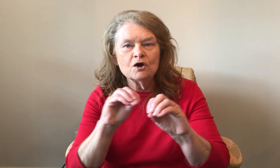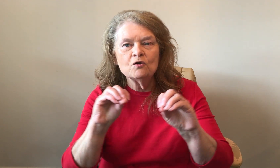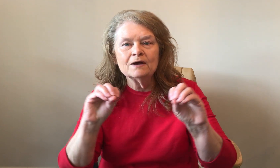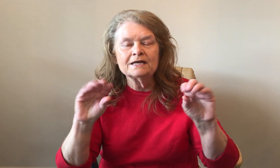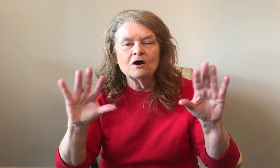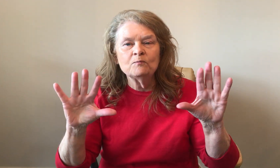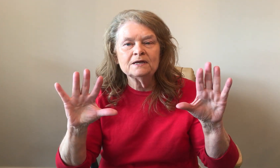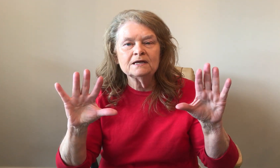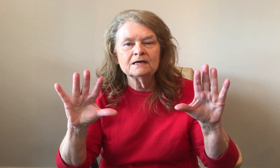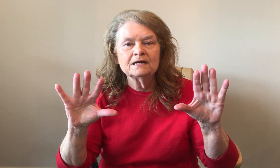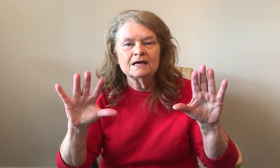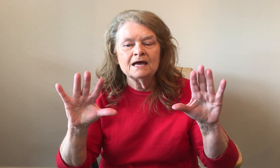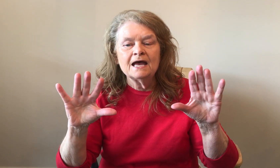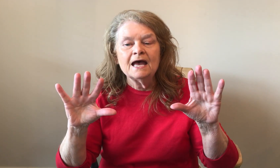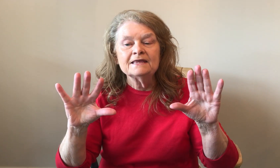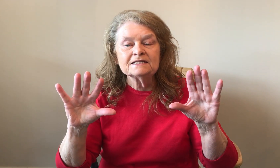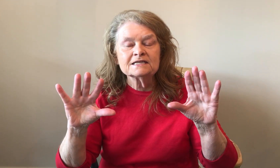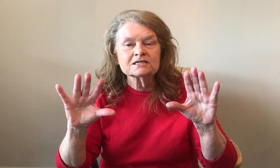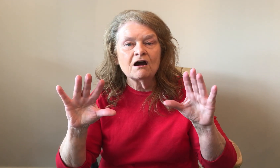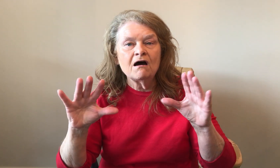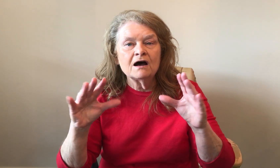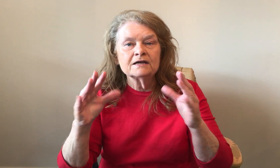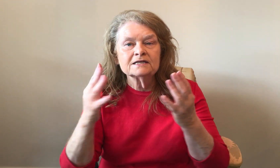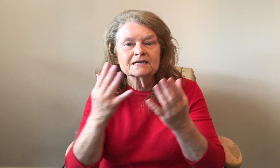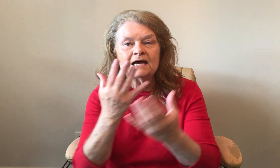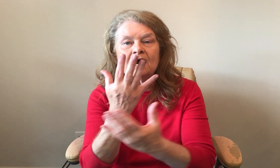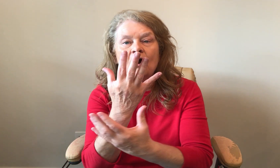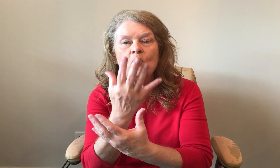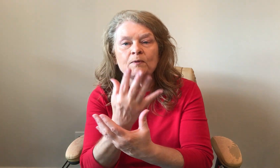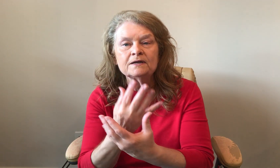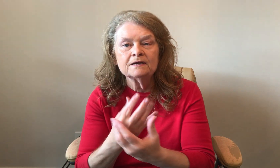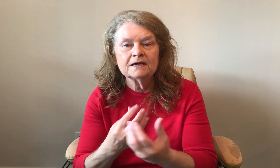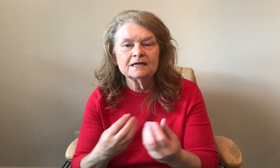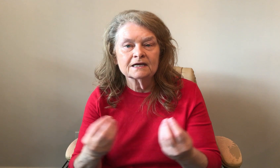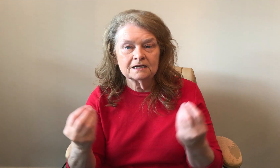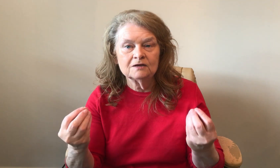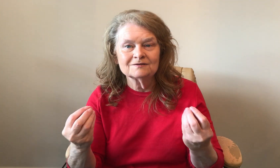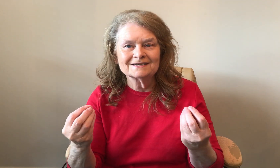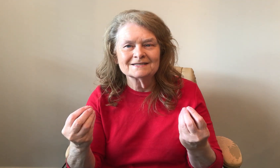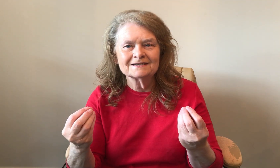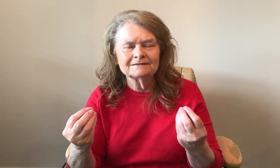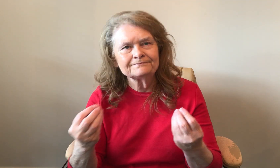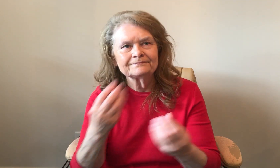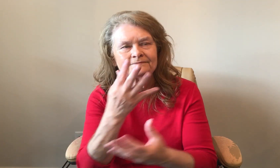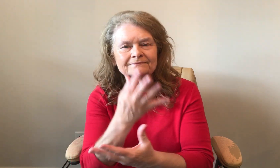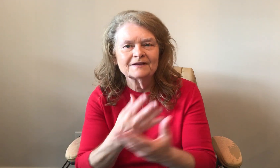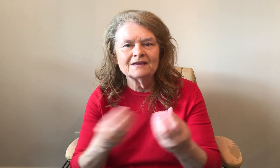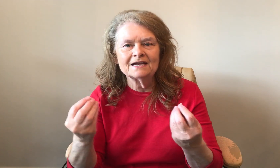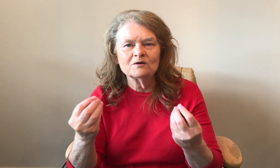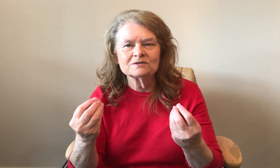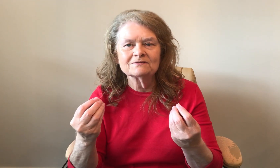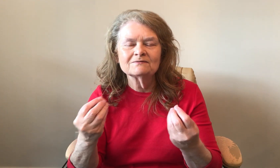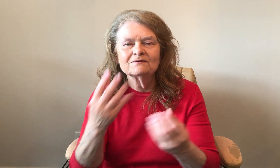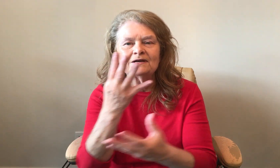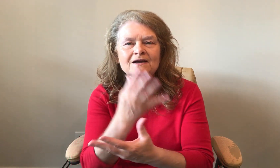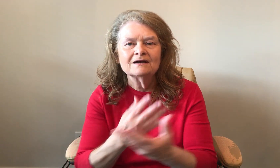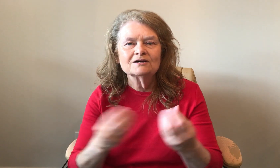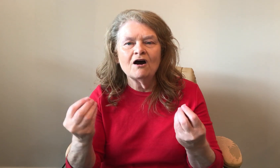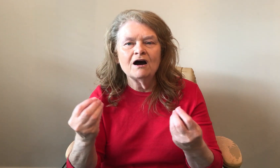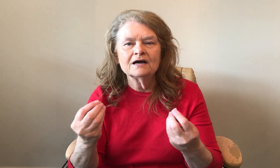no and open. This is gone. It's kind of open and it closes, if that helps you. Gone.